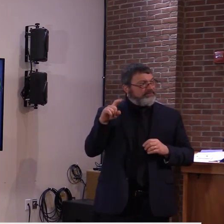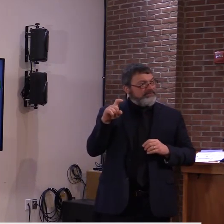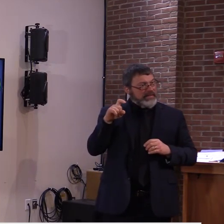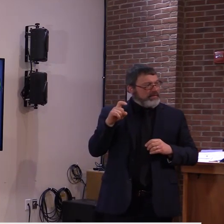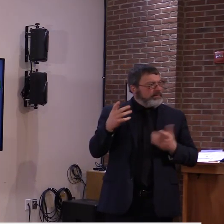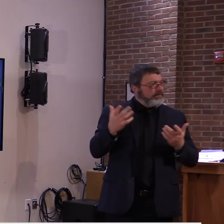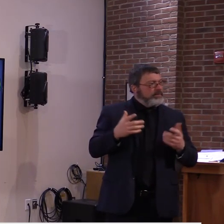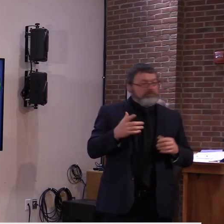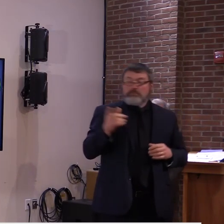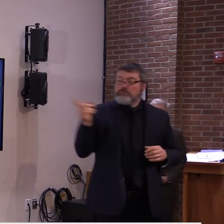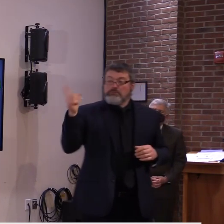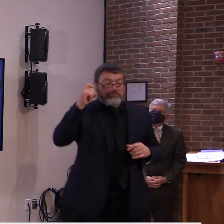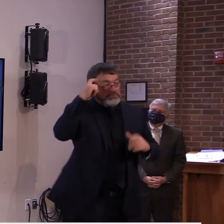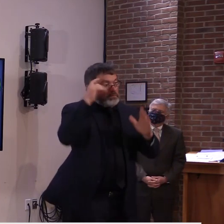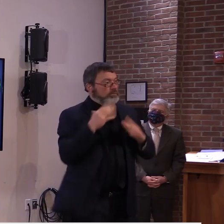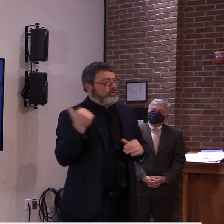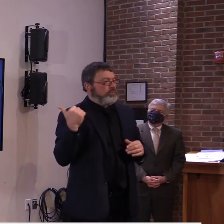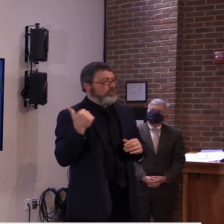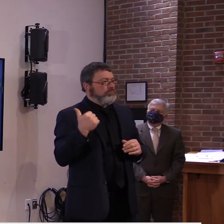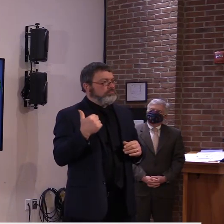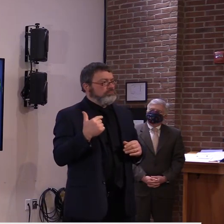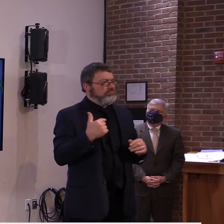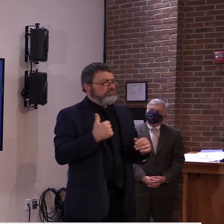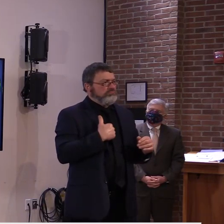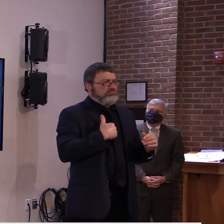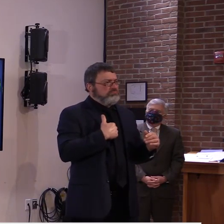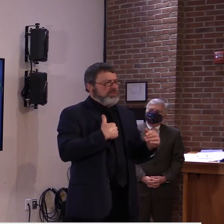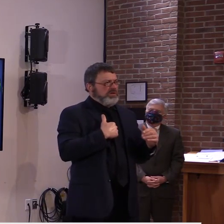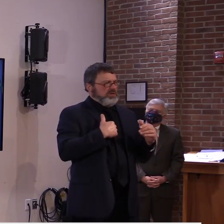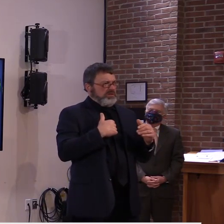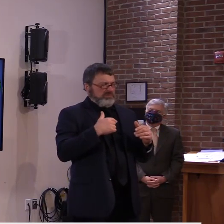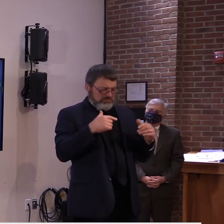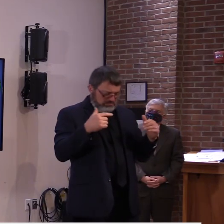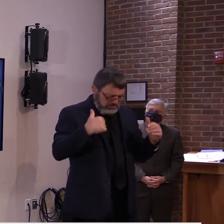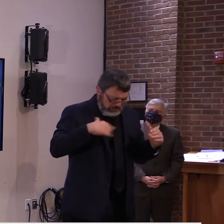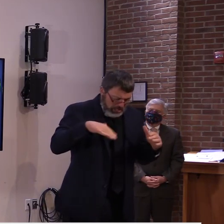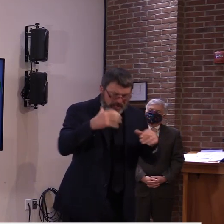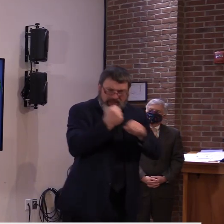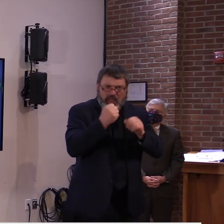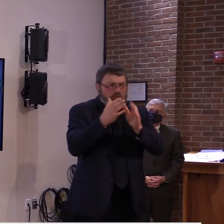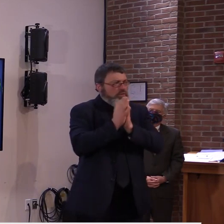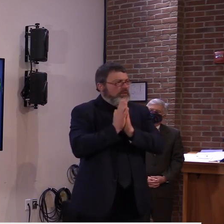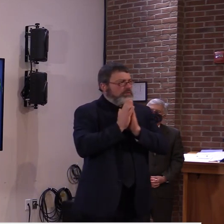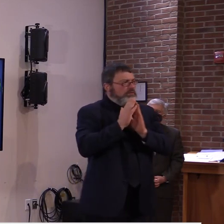other agencies, other state departments asking for help, or is it just